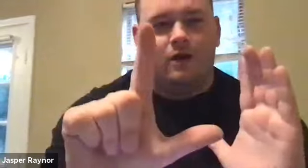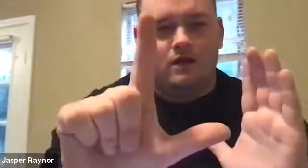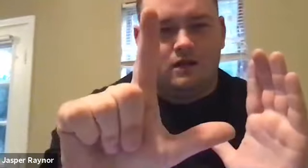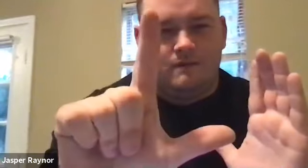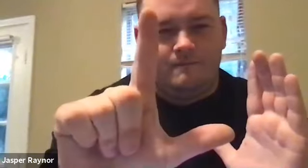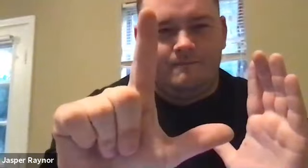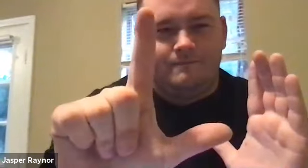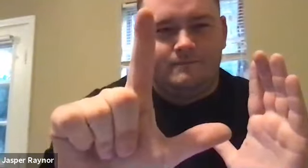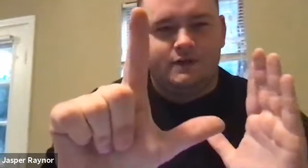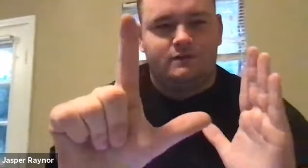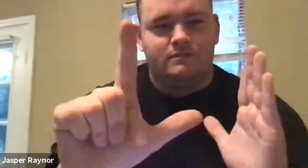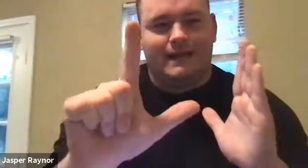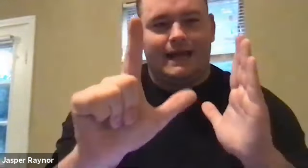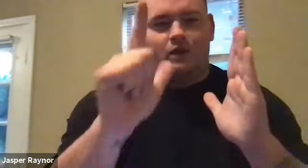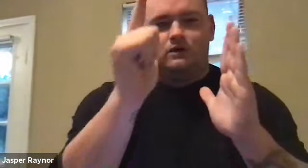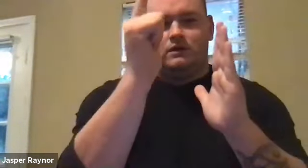L. Make a L.